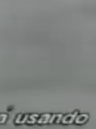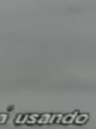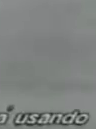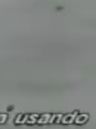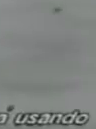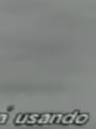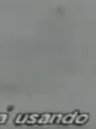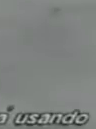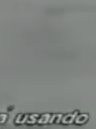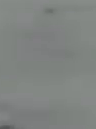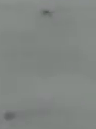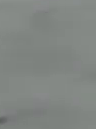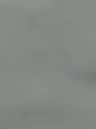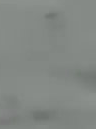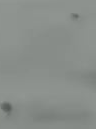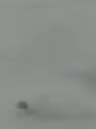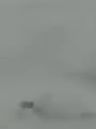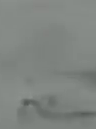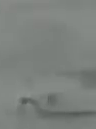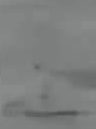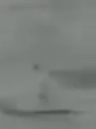Uruguay are wearing the darker shorts.